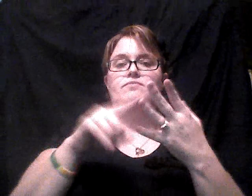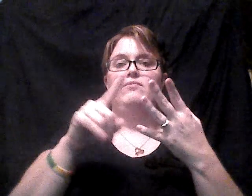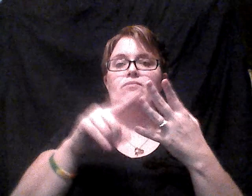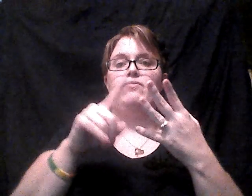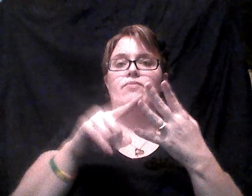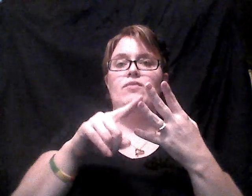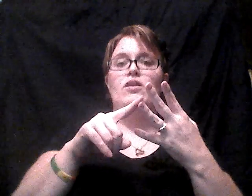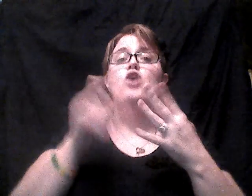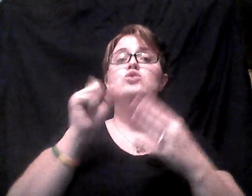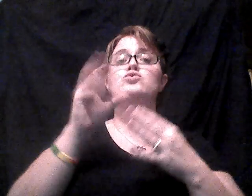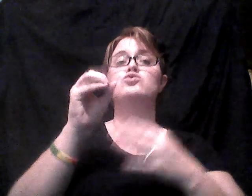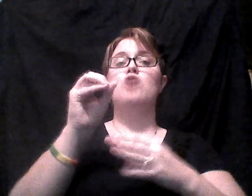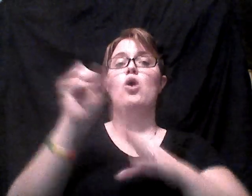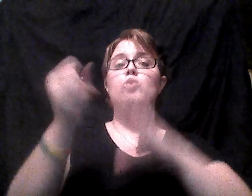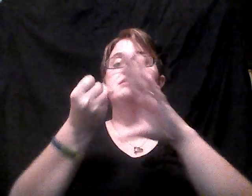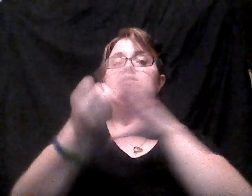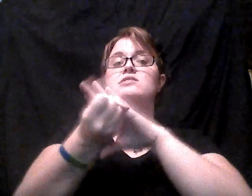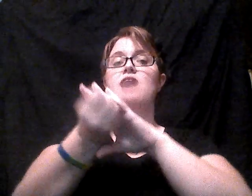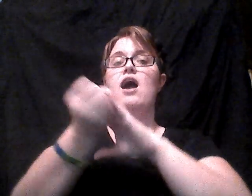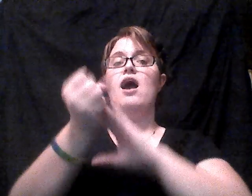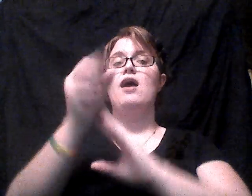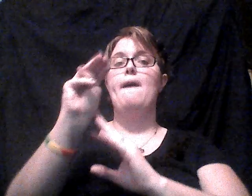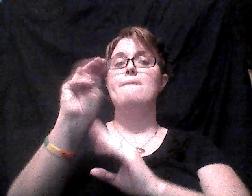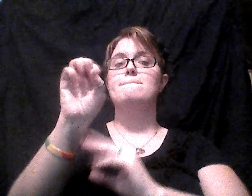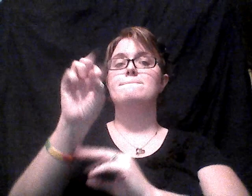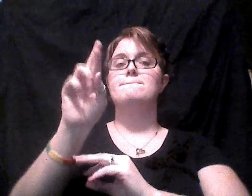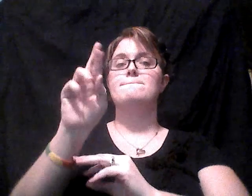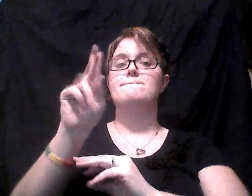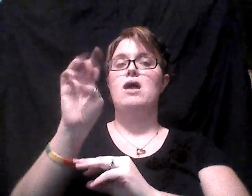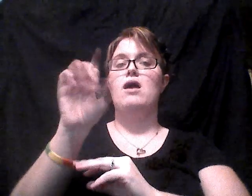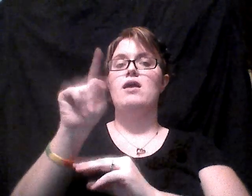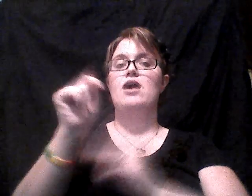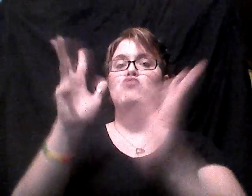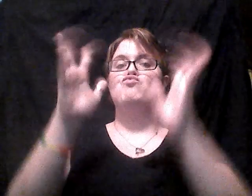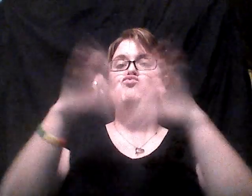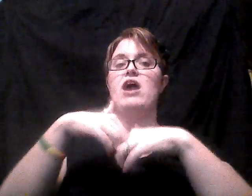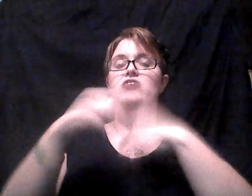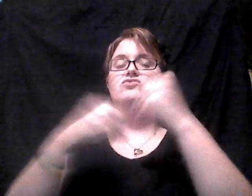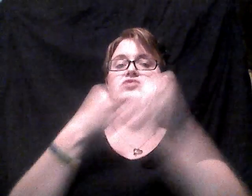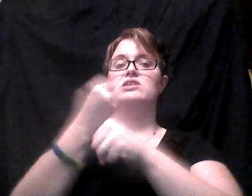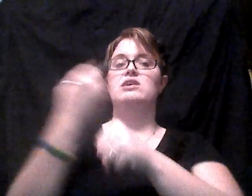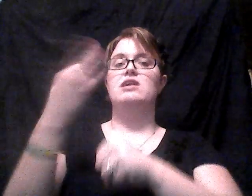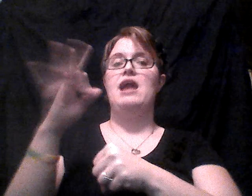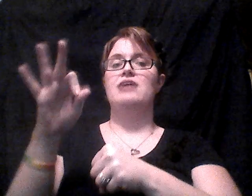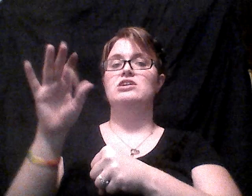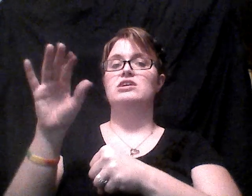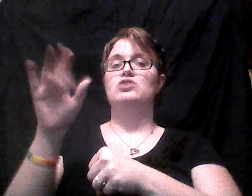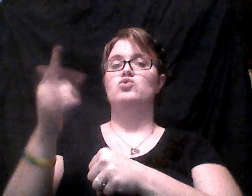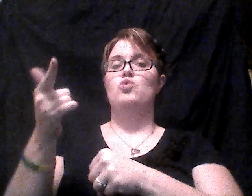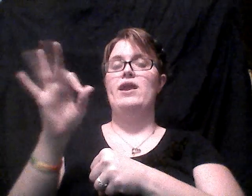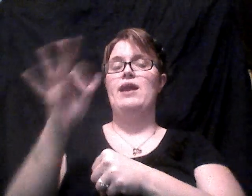October 29, basically because of all of this credit and all of this debt and all of this lack of demand